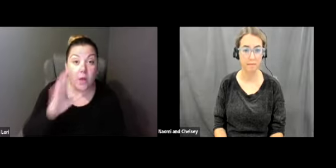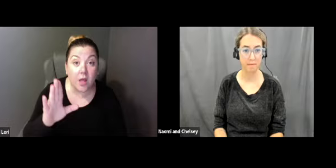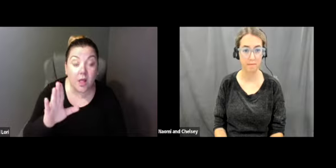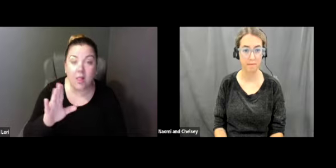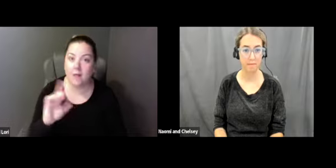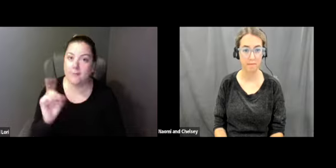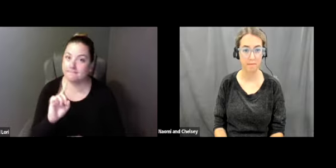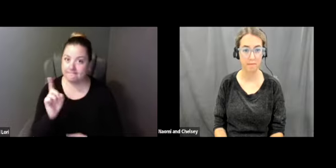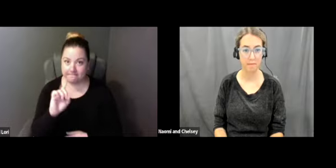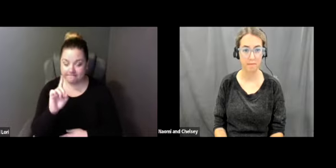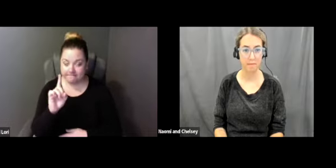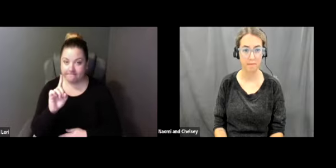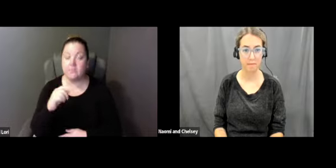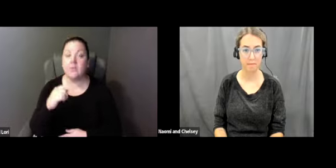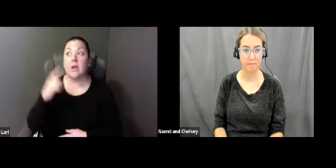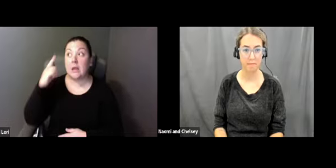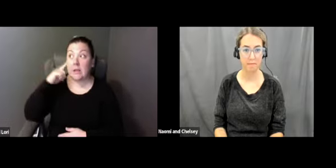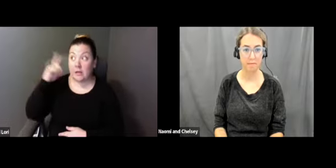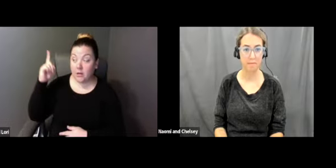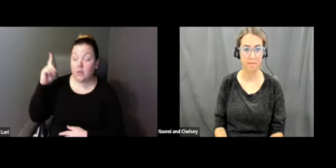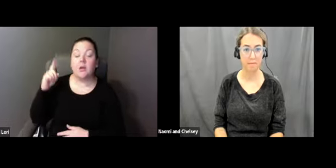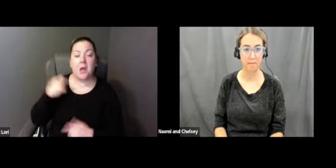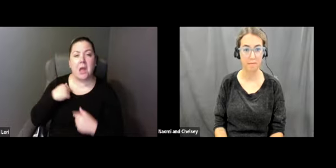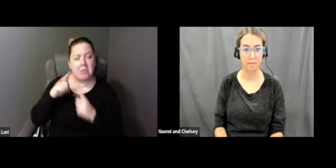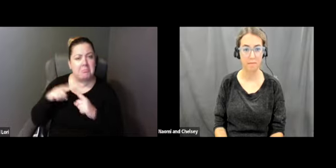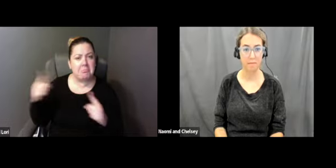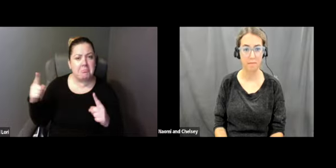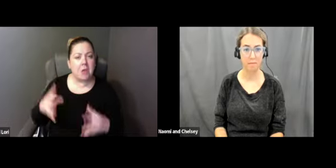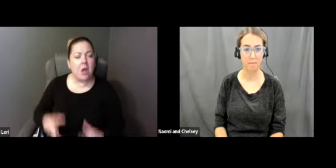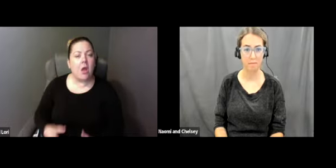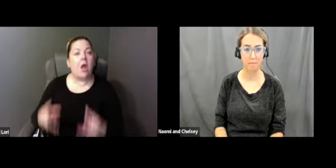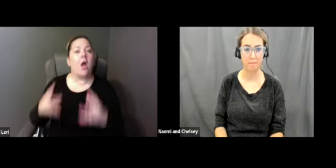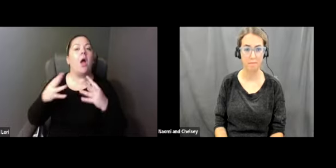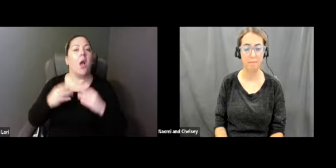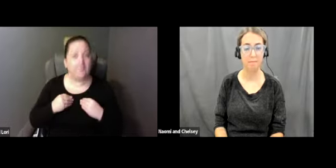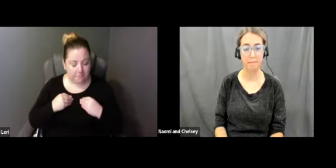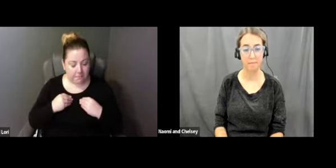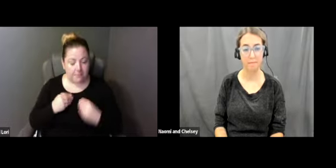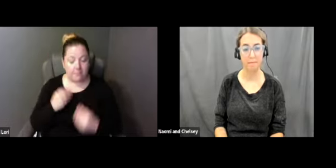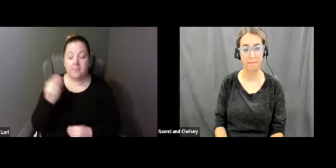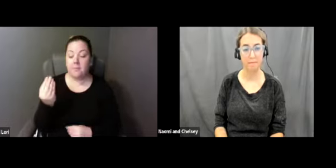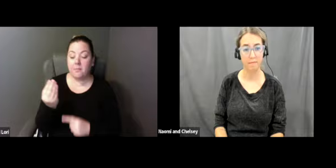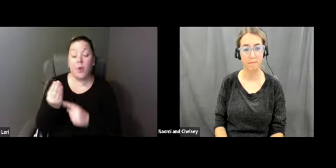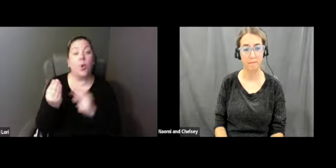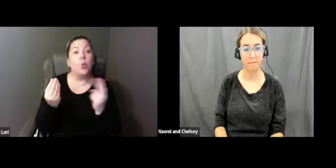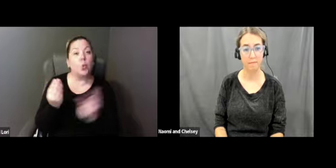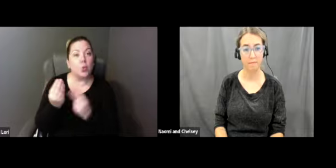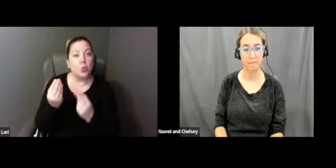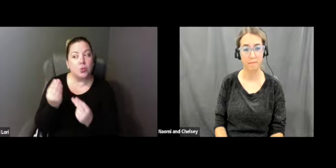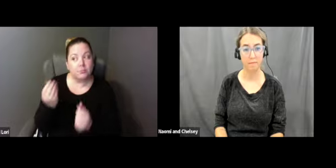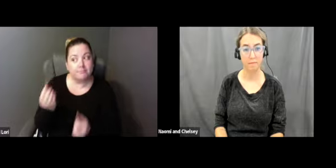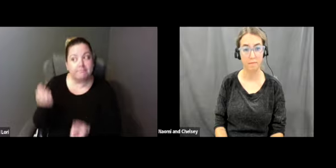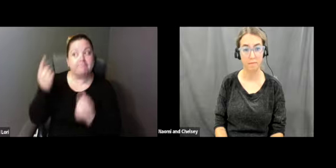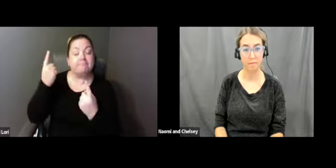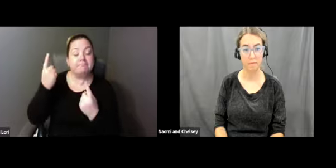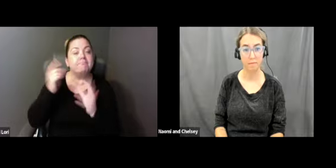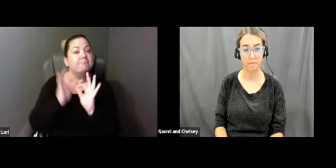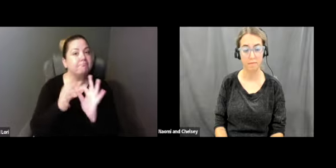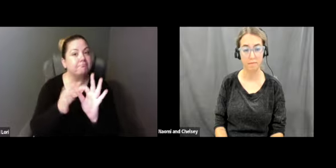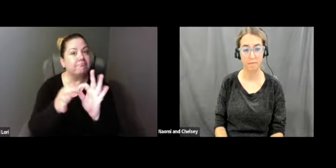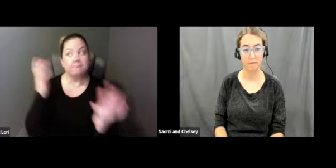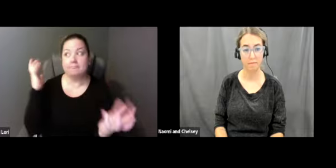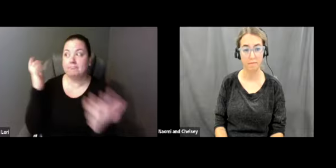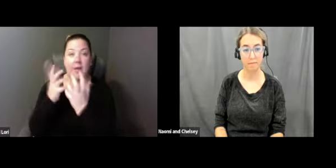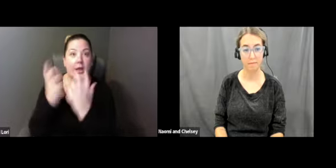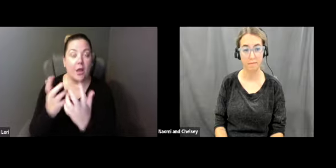your bias and don't let it influence your work, then you can use it to really unlock what a person's saying and accurately represent them. So there's weird things